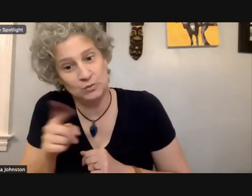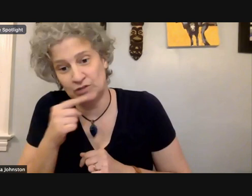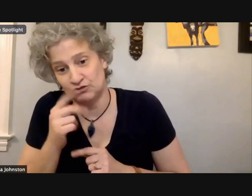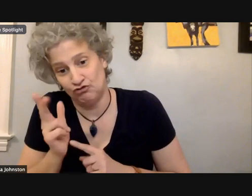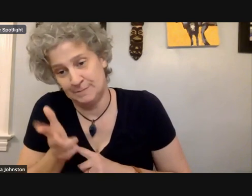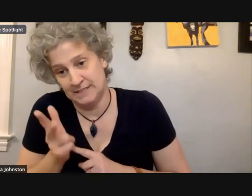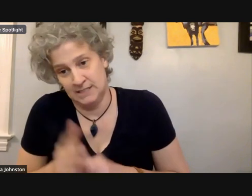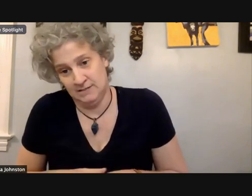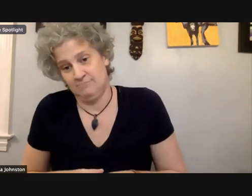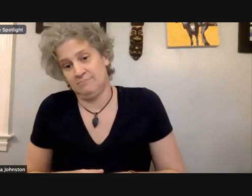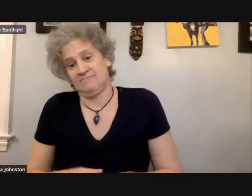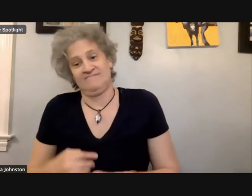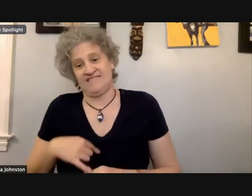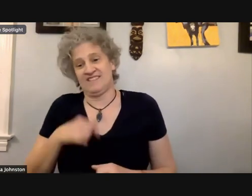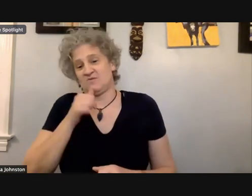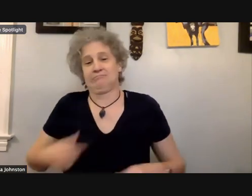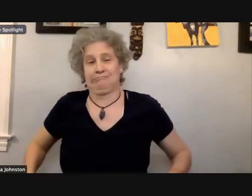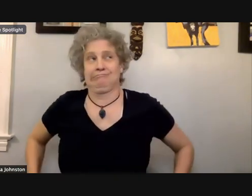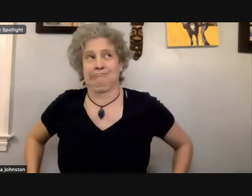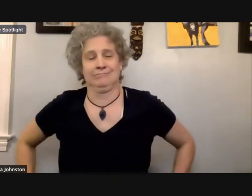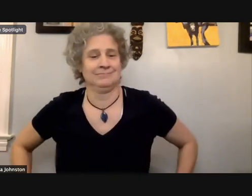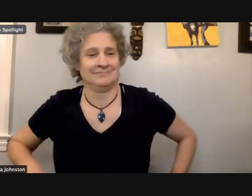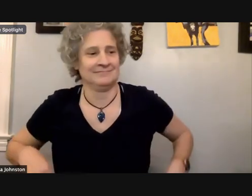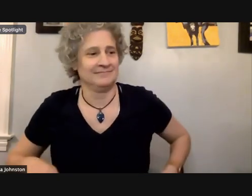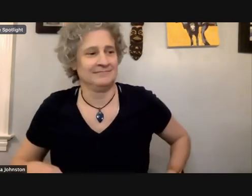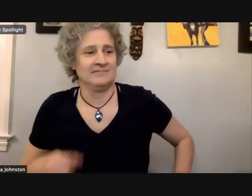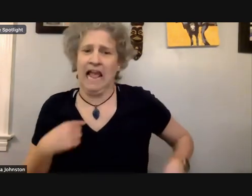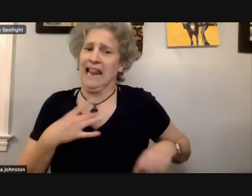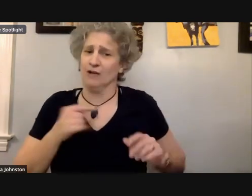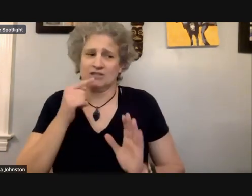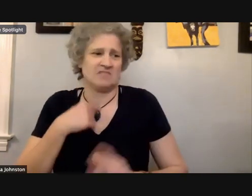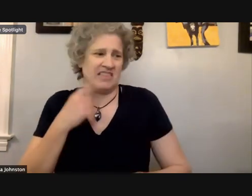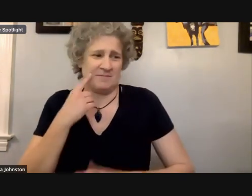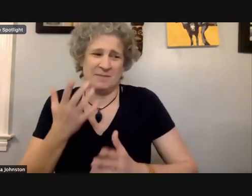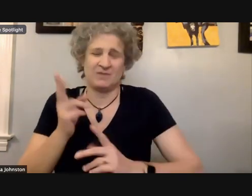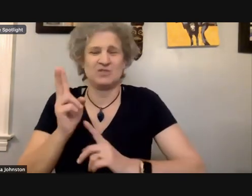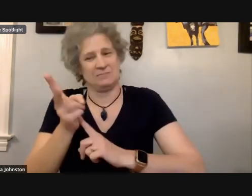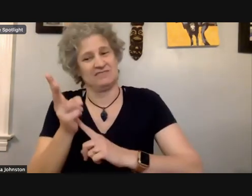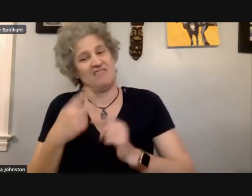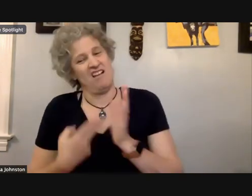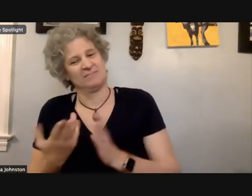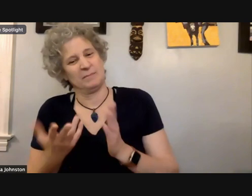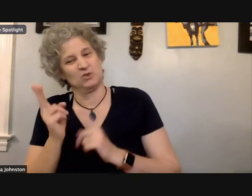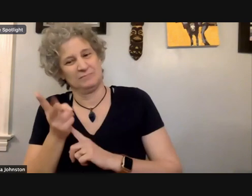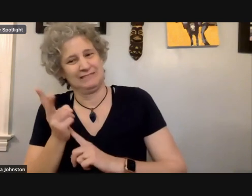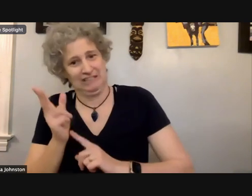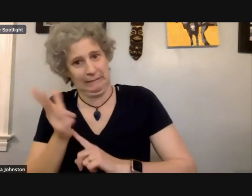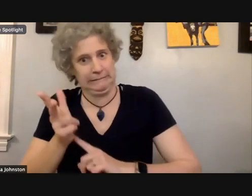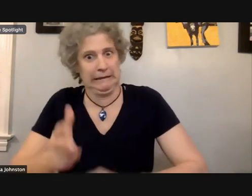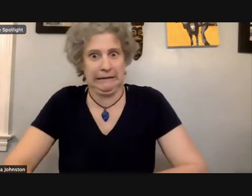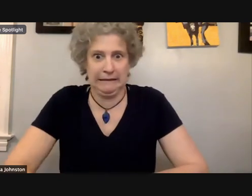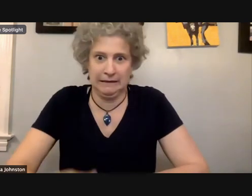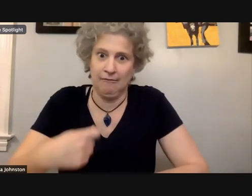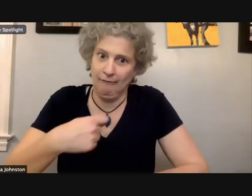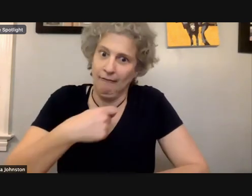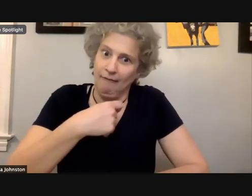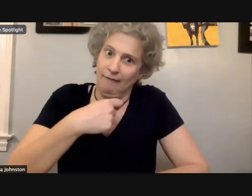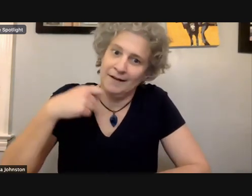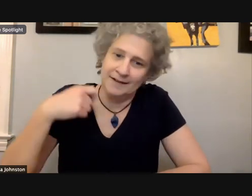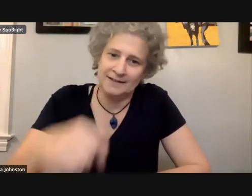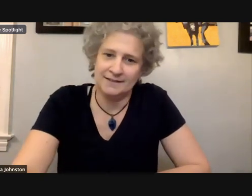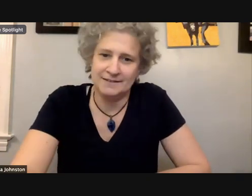For 3 minutes. How many of you guys brush for 3 minutes? Truths. I mean, I can't say that I do. I probably make it 2 minutes, to be